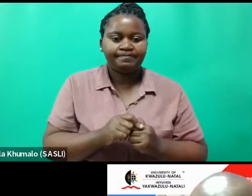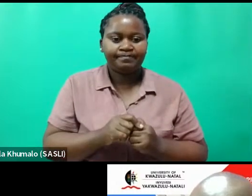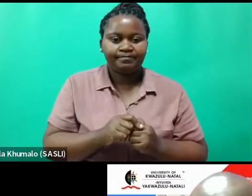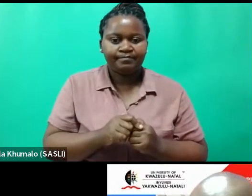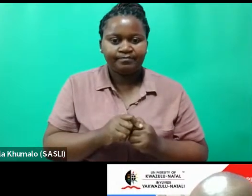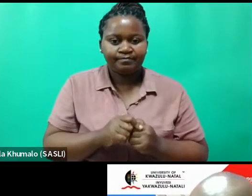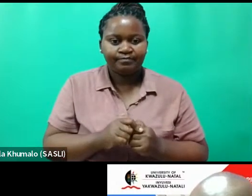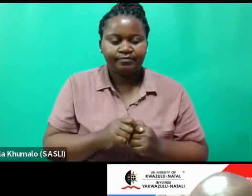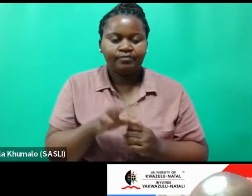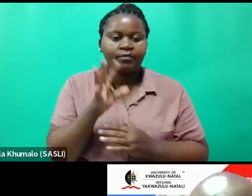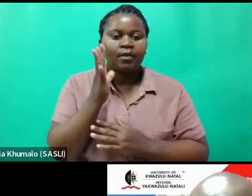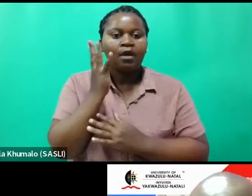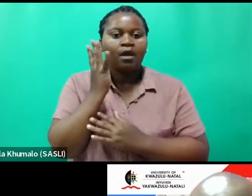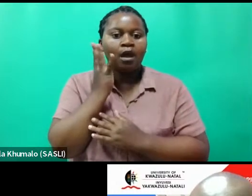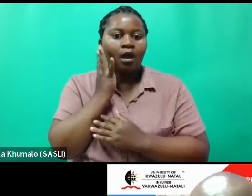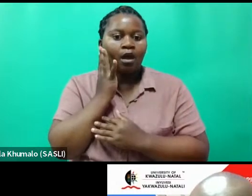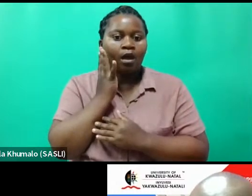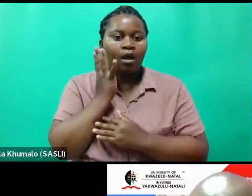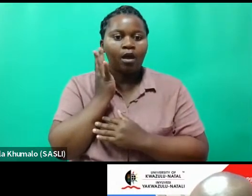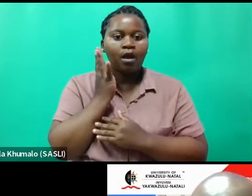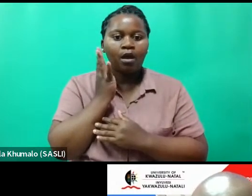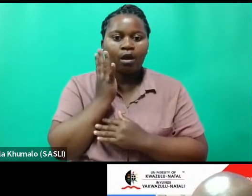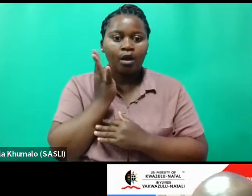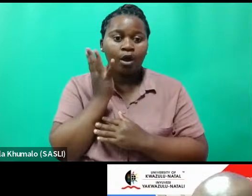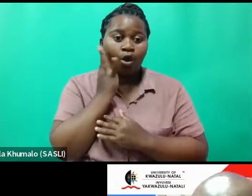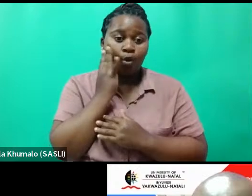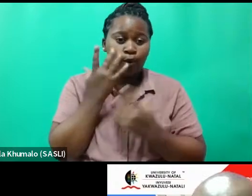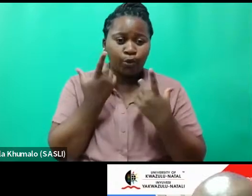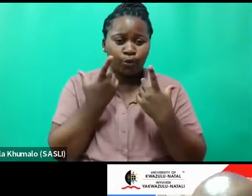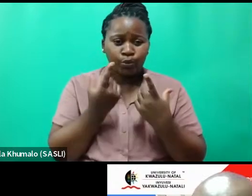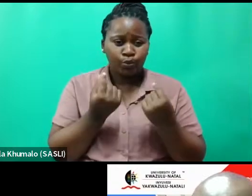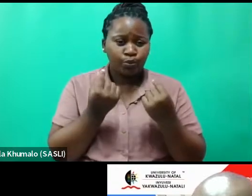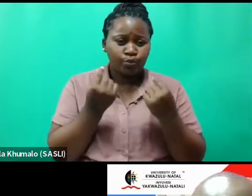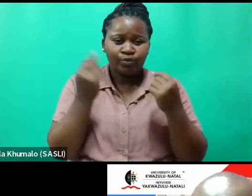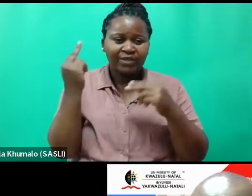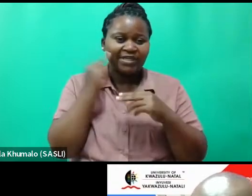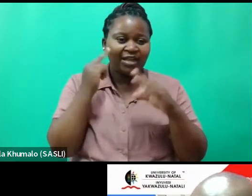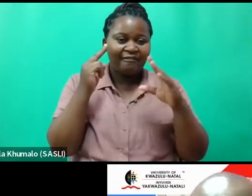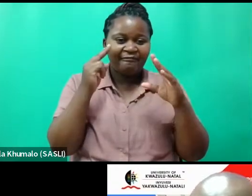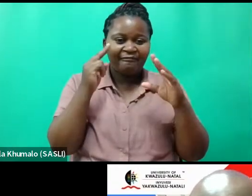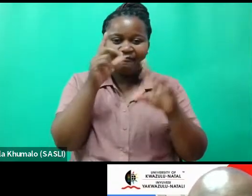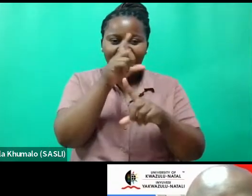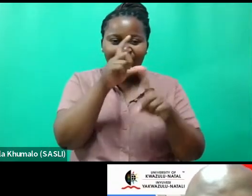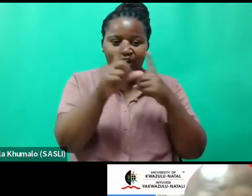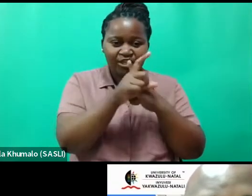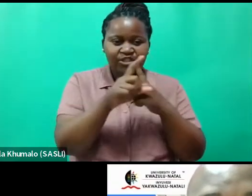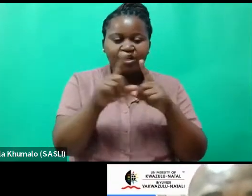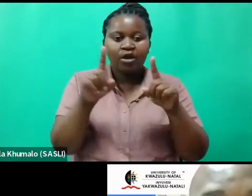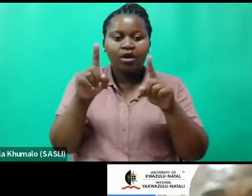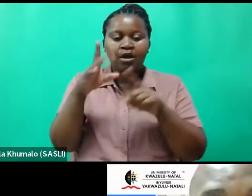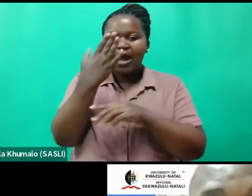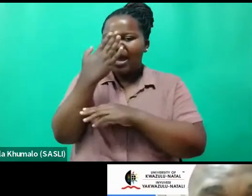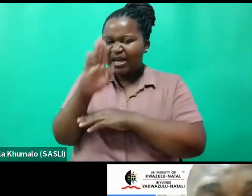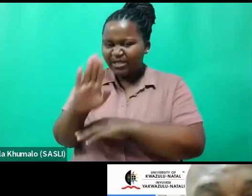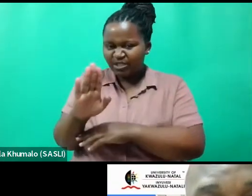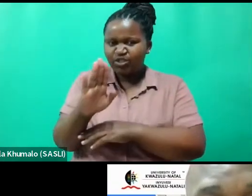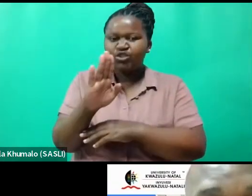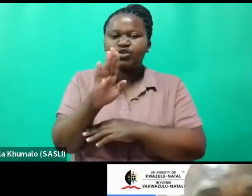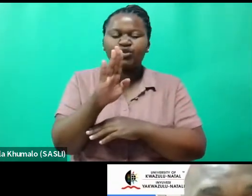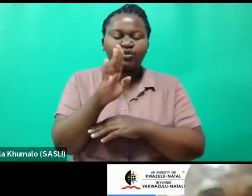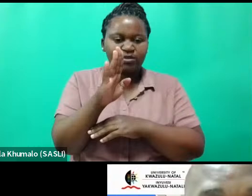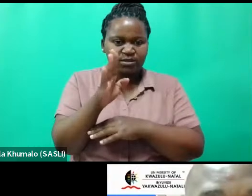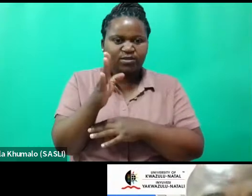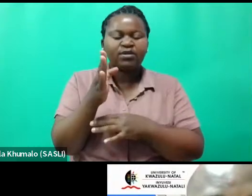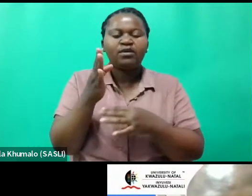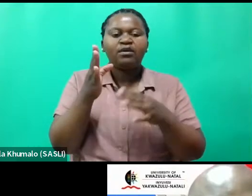awareness should be raised about deaf cultures. Like the attitudes that deaf students face from staff,